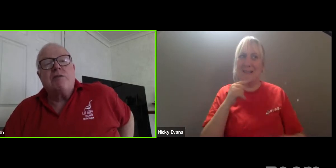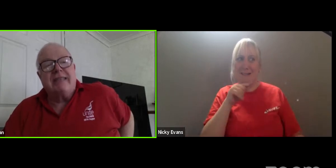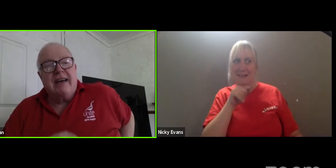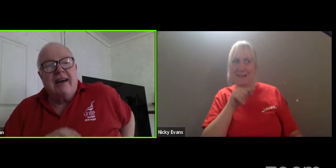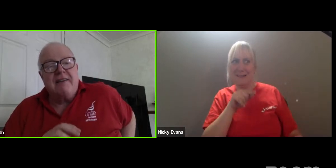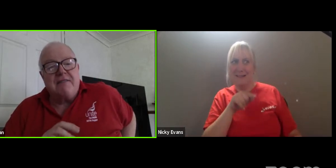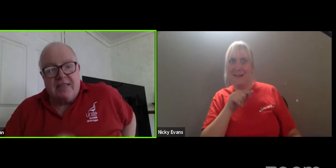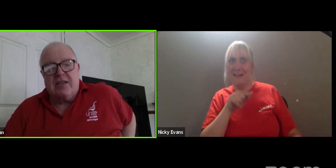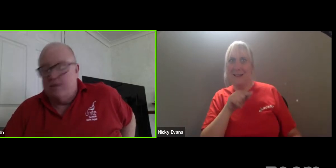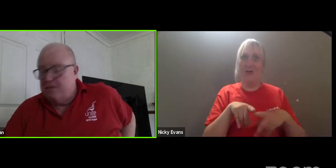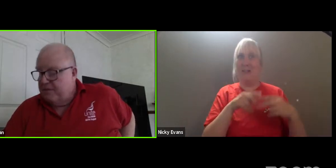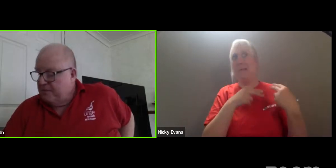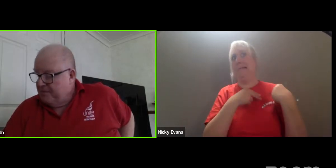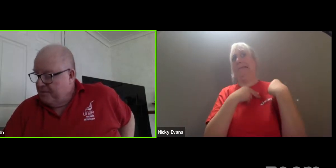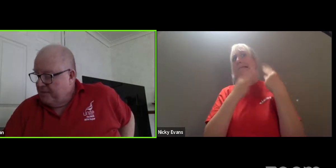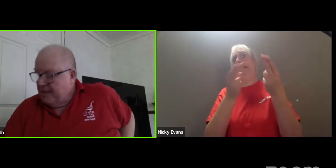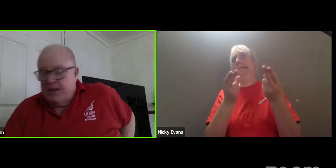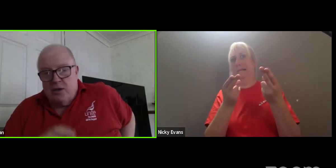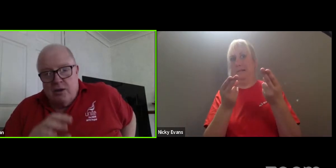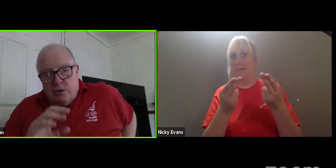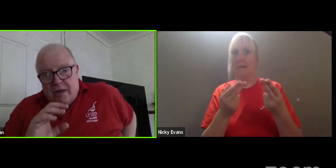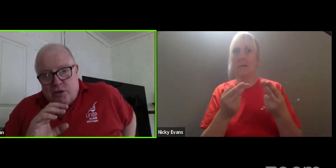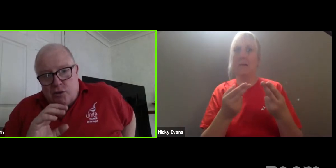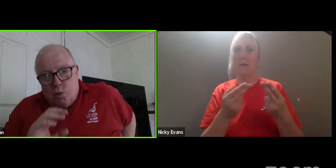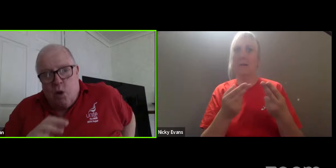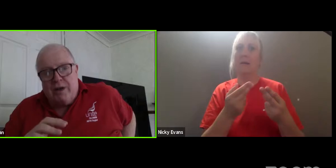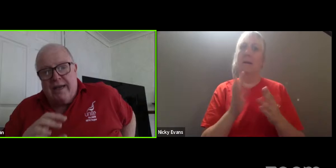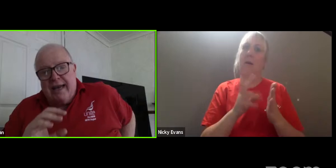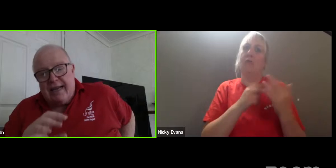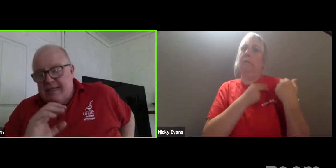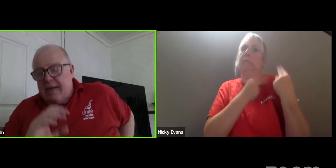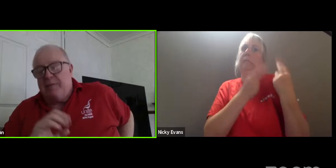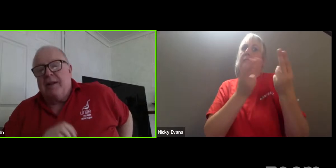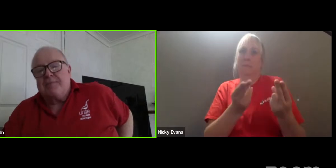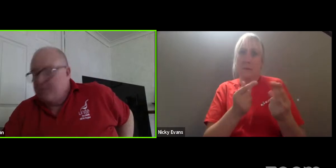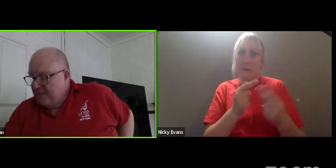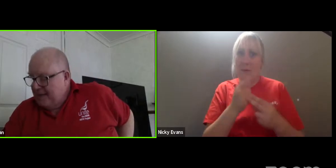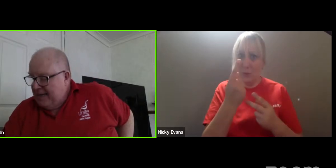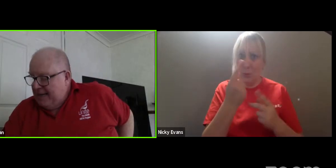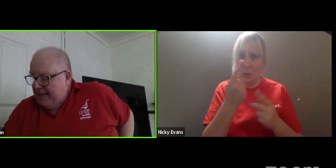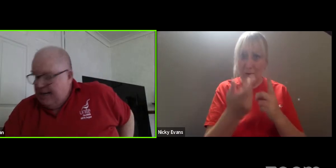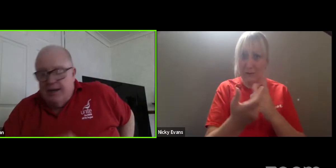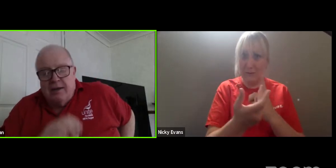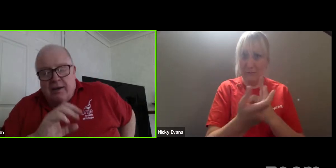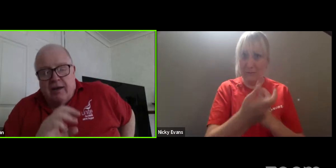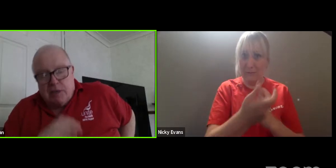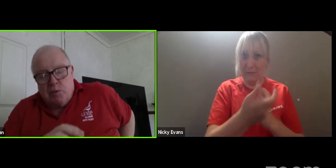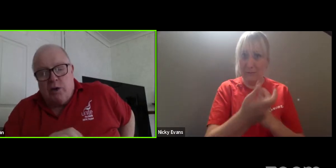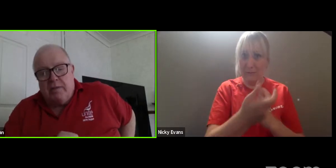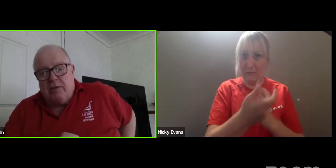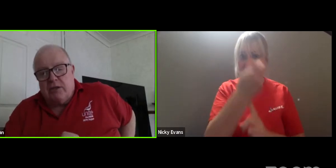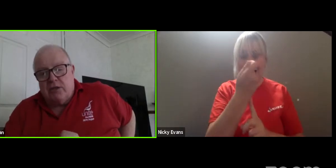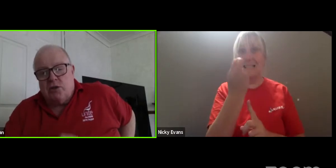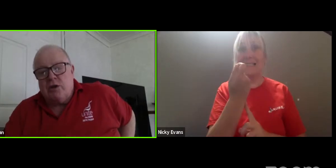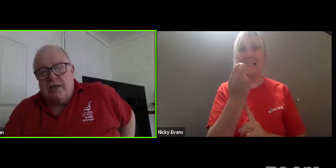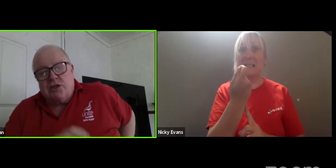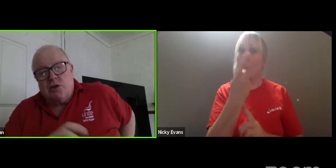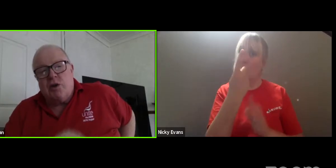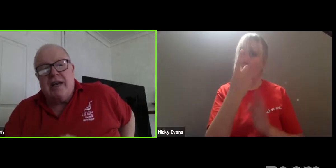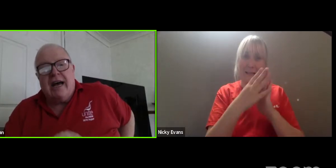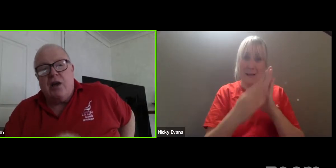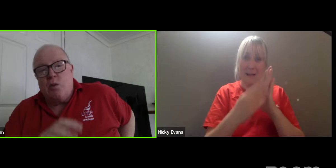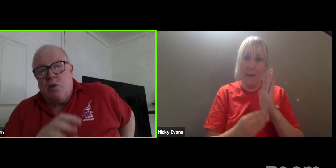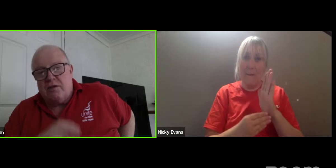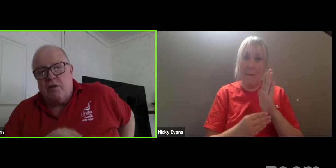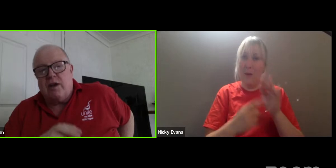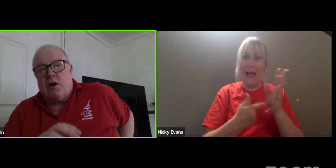away from it fast enough. So that's just one example. I've spoken about Sean. Sean